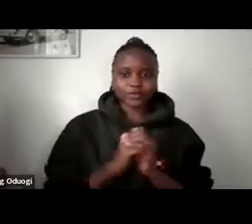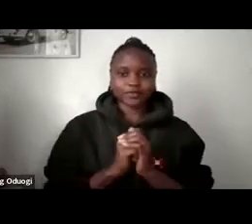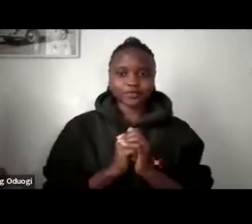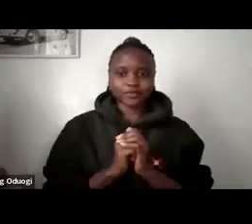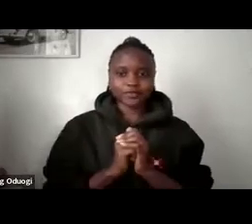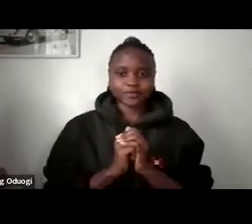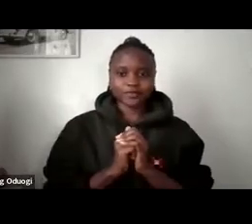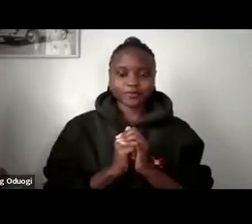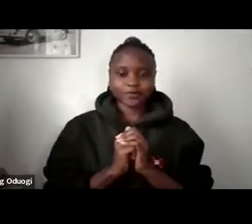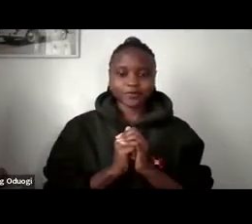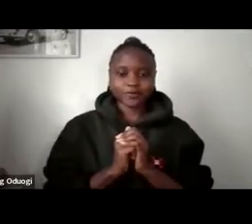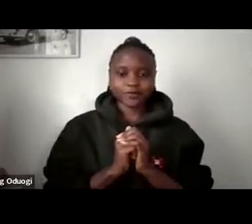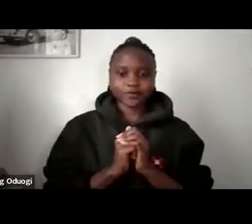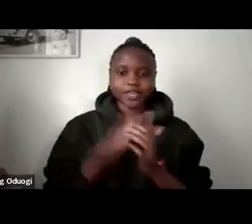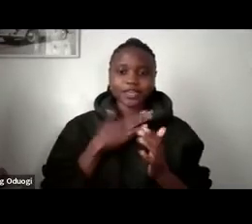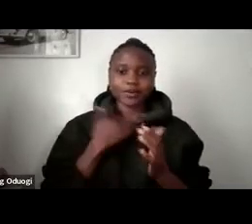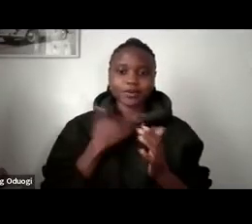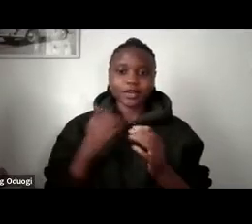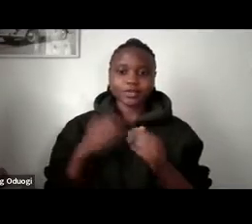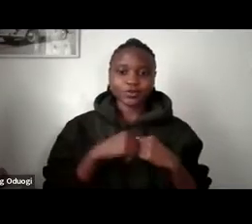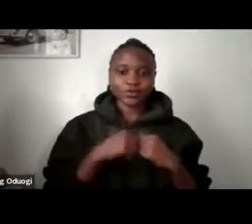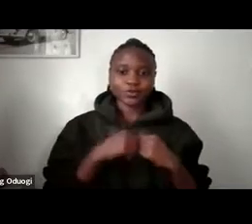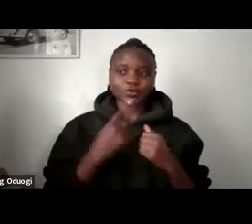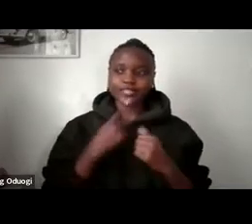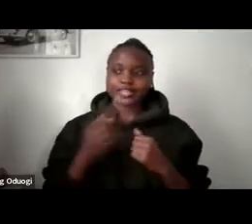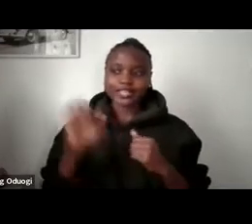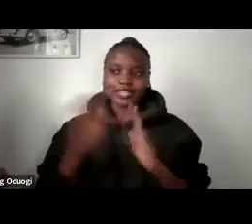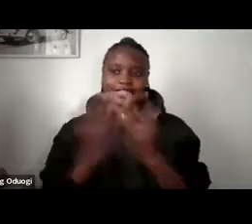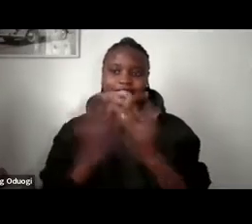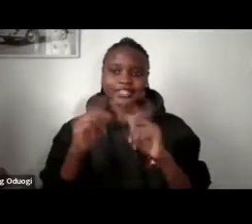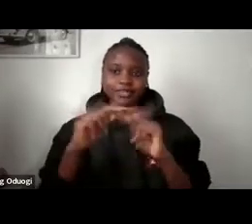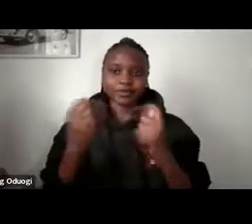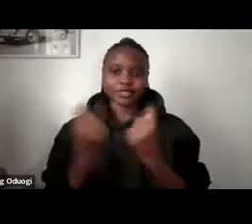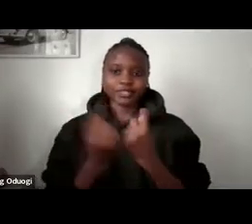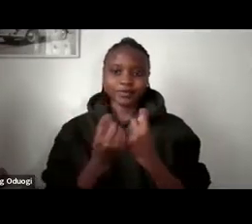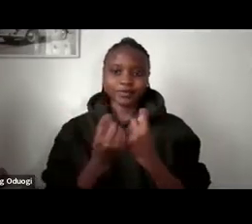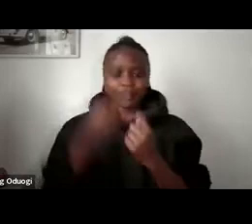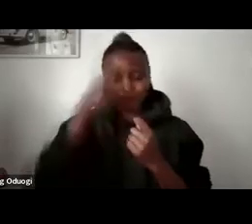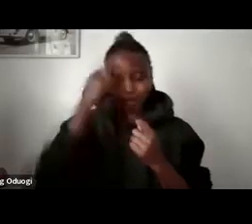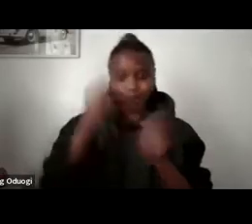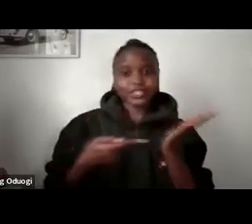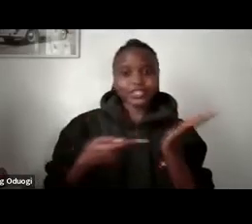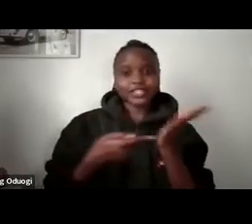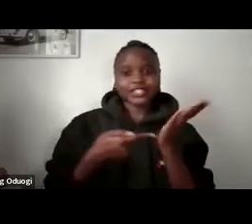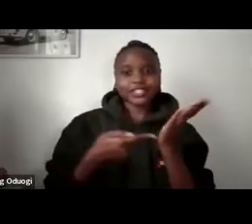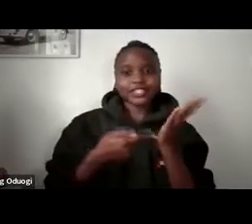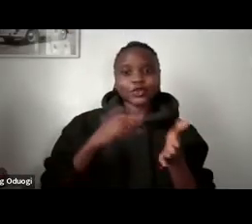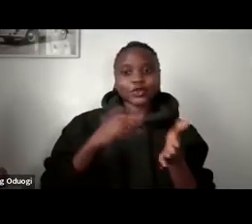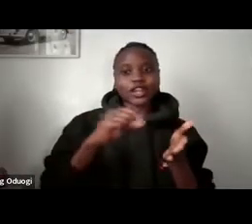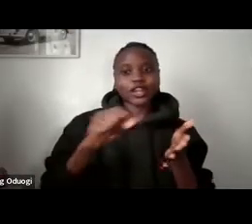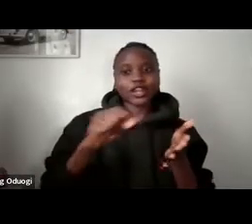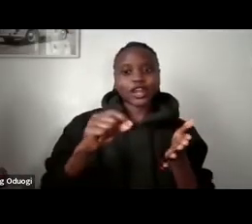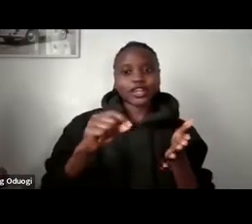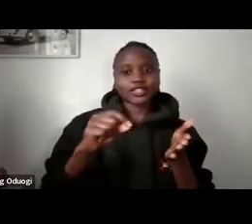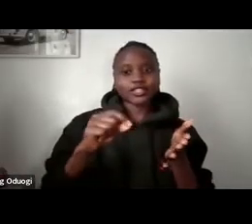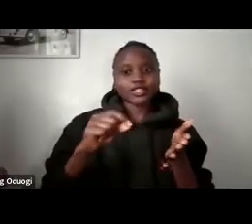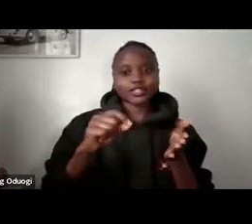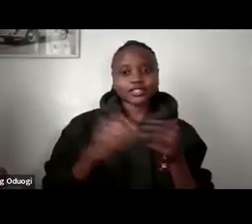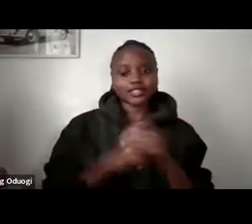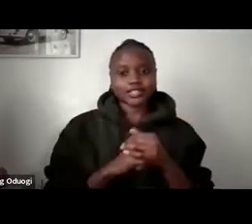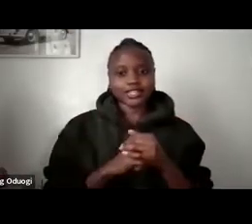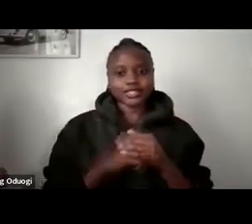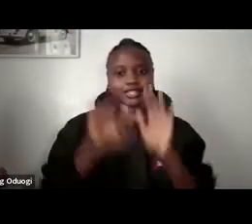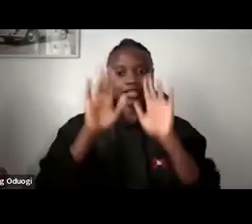I would like to challenge the Ikitabu team because digital writing is versatile and